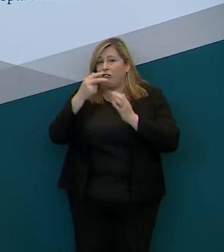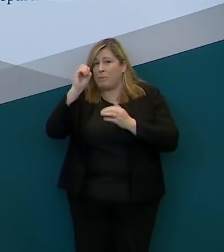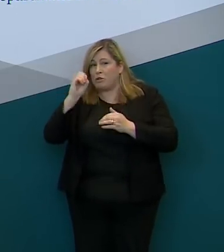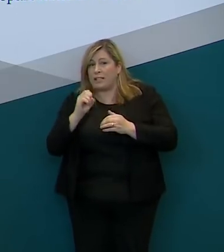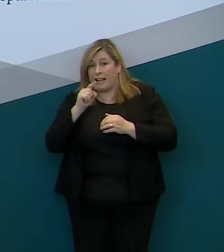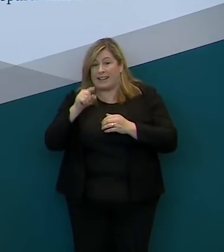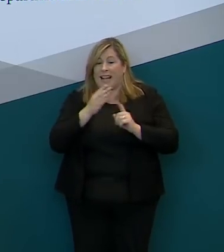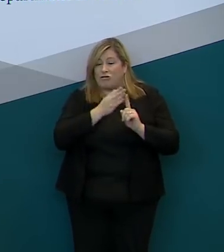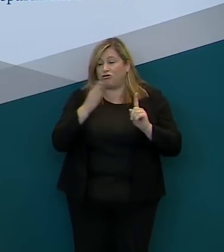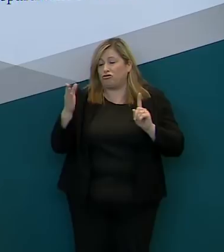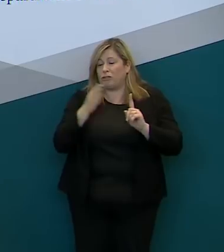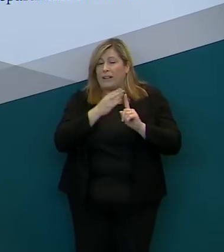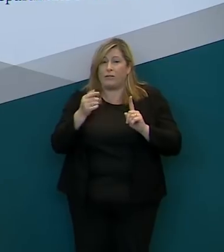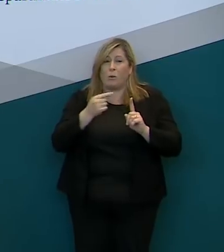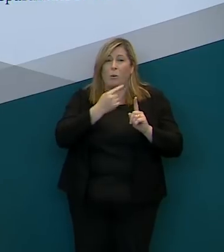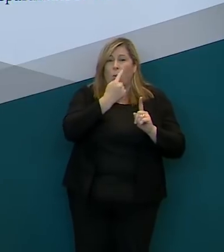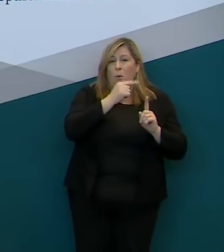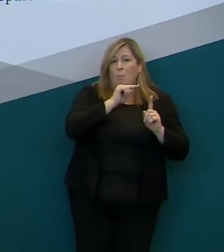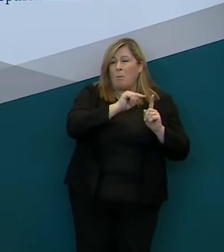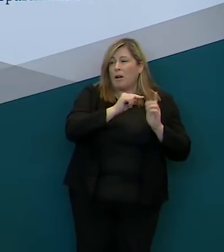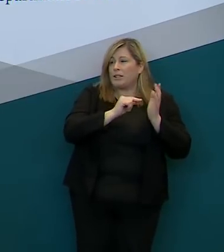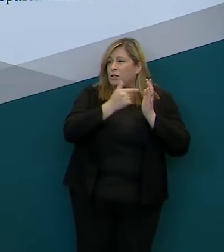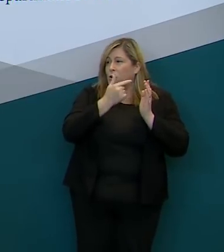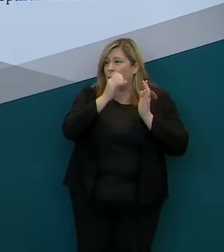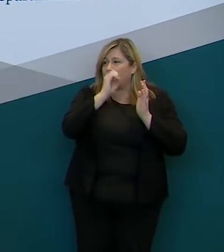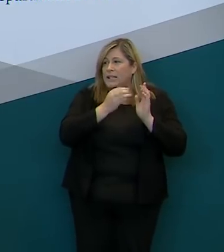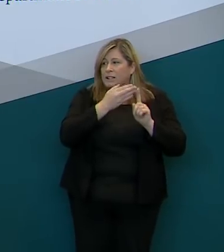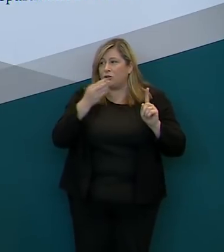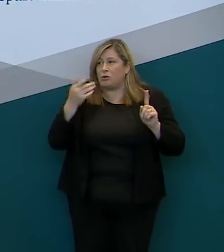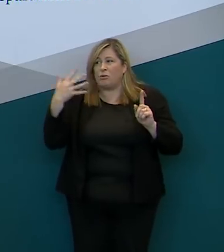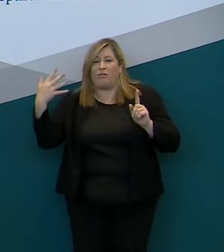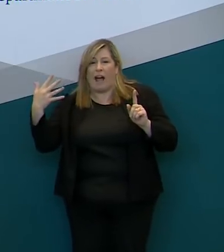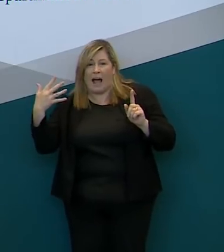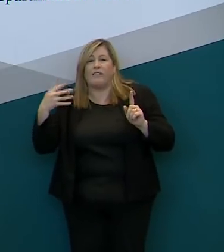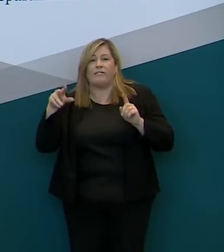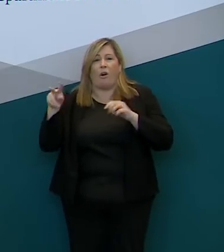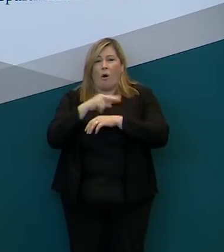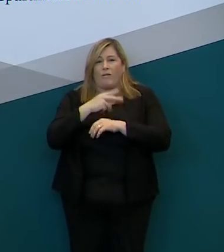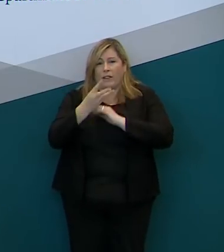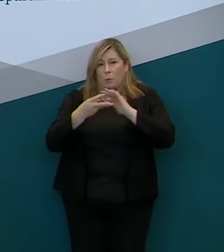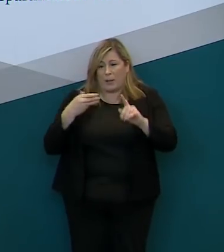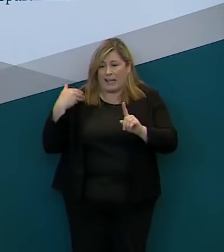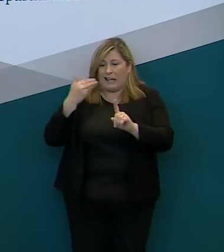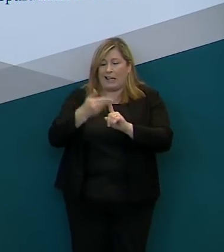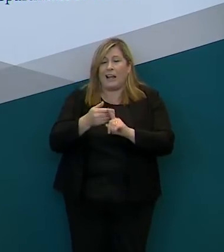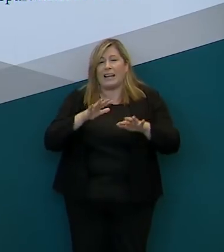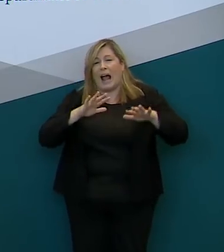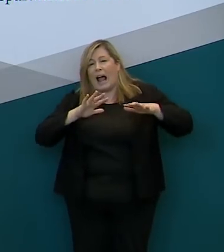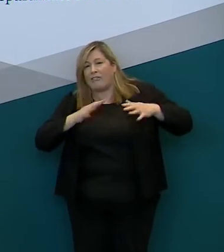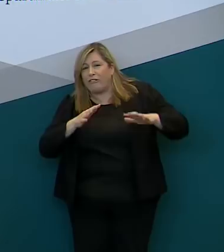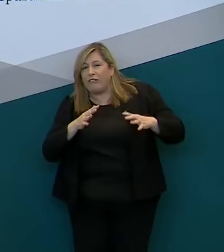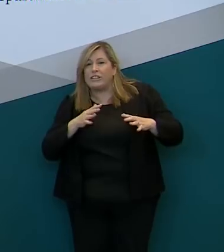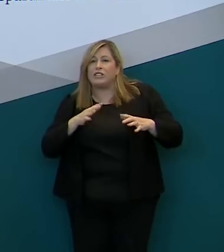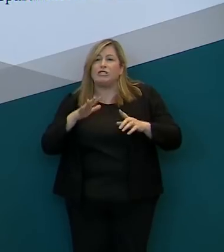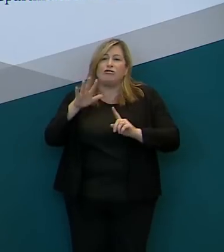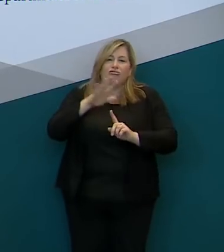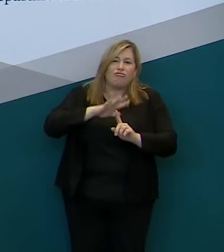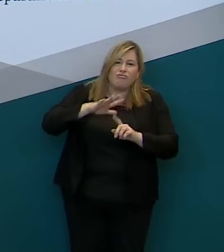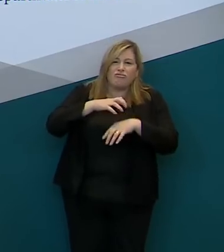to 5% over the course of the week. From a capacity perspective, we're probably up in the region